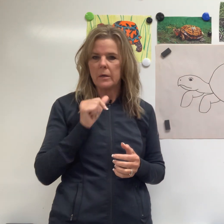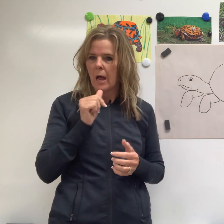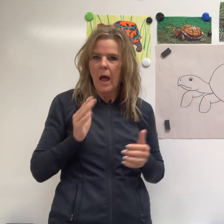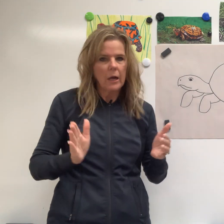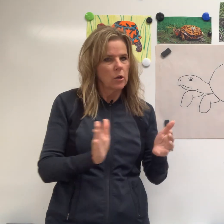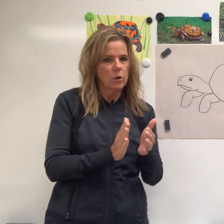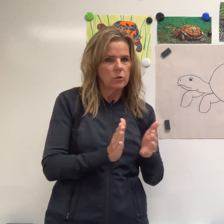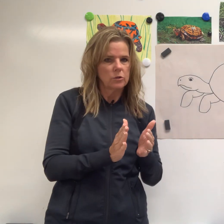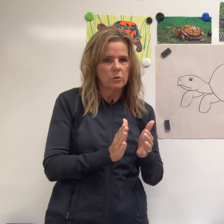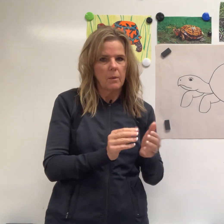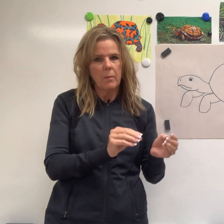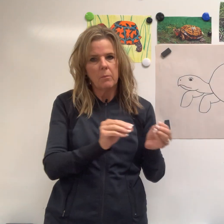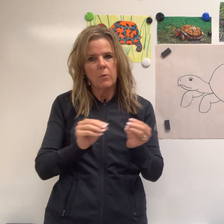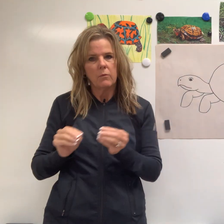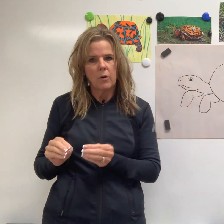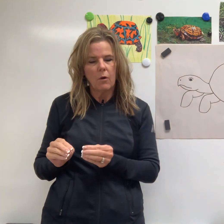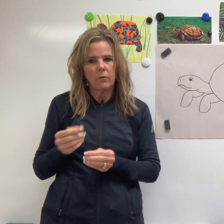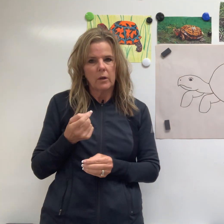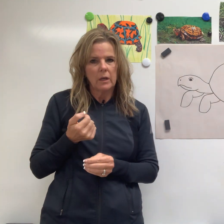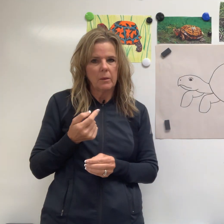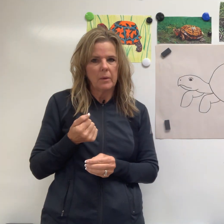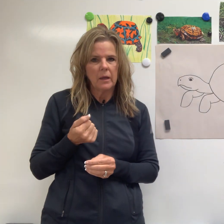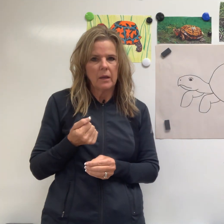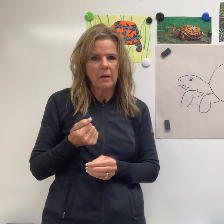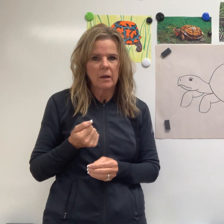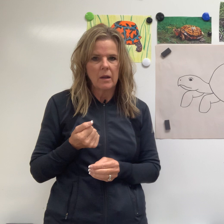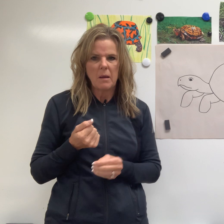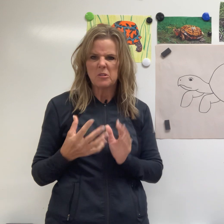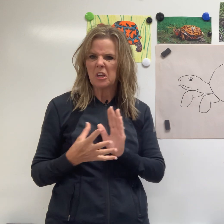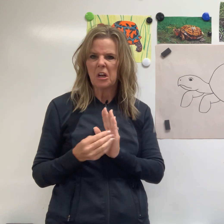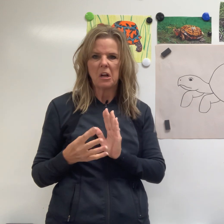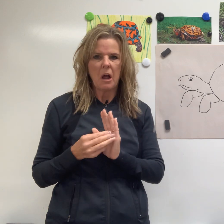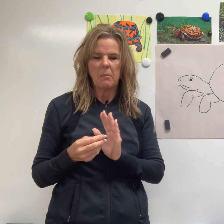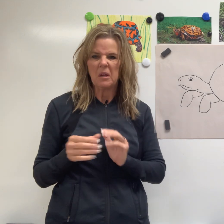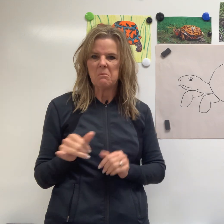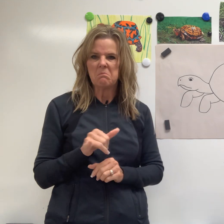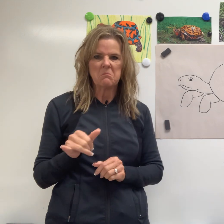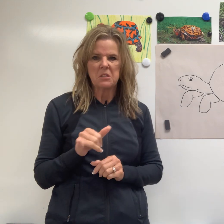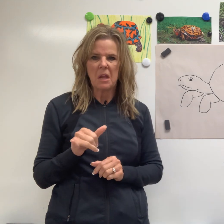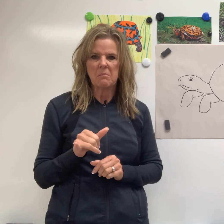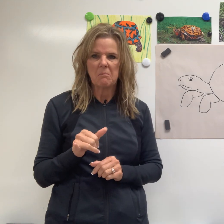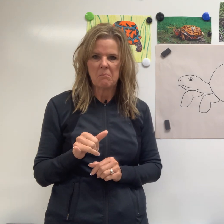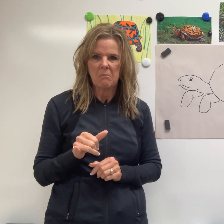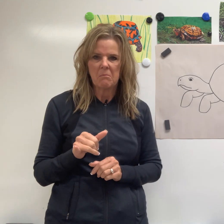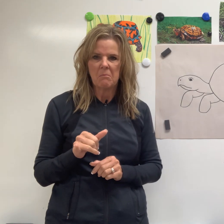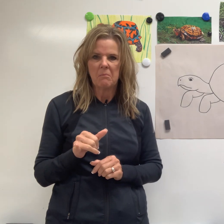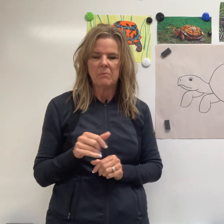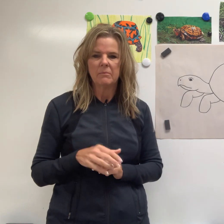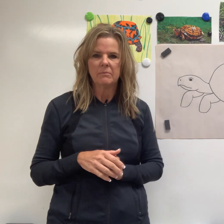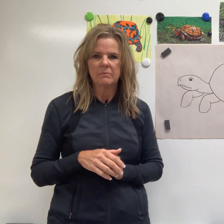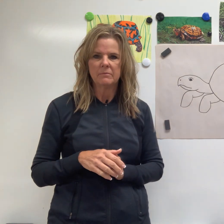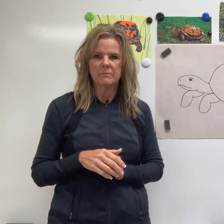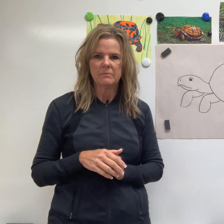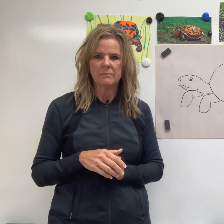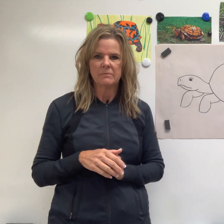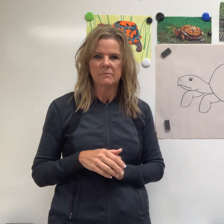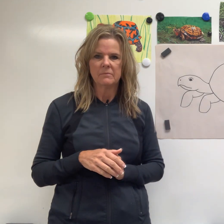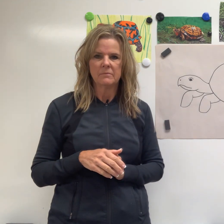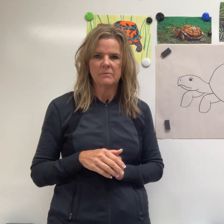it. We don't want it skinny, but move it over just a little bit. I'm just gonna copy what I just did. I'm just gonna make it come over and